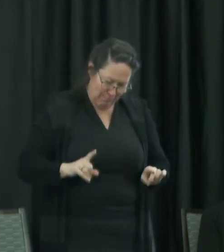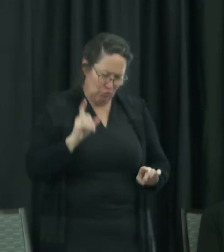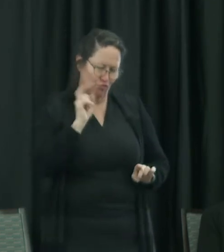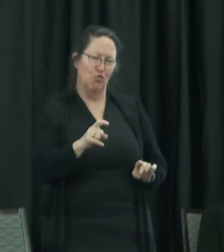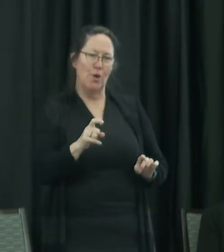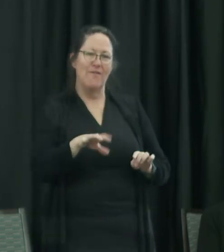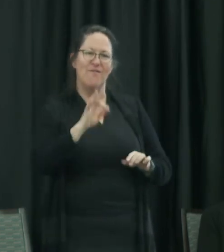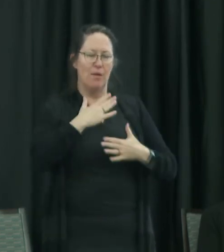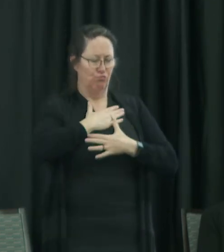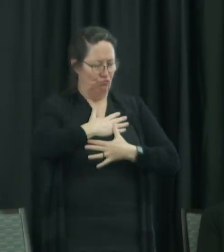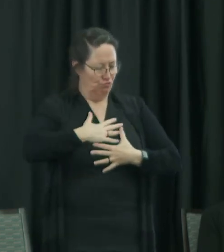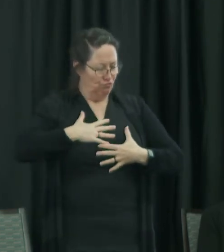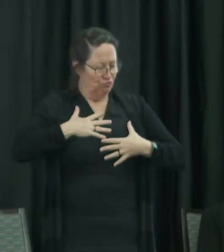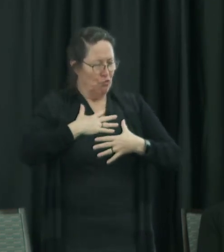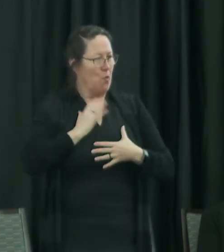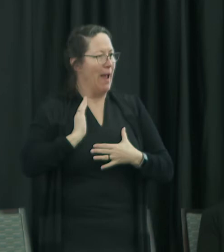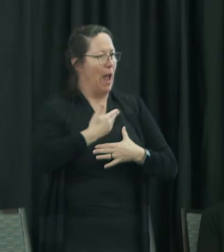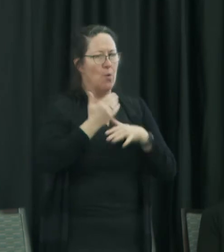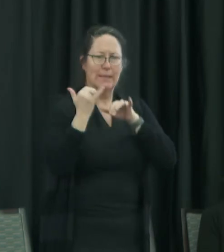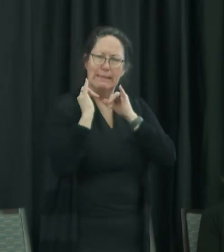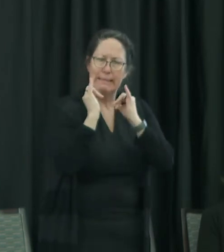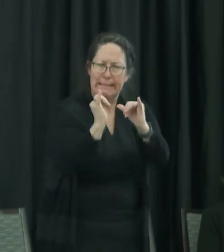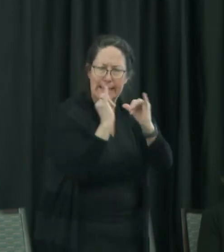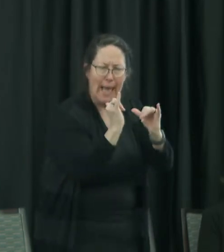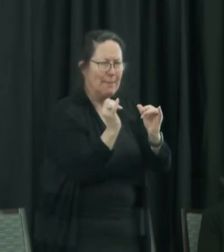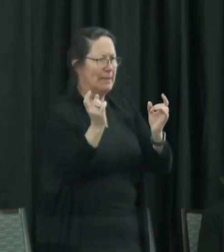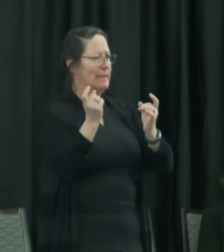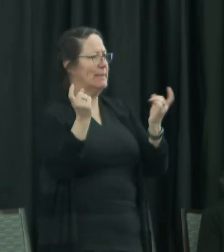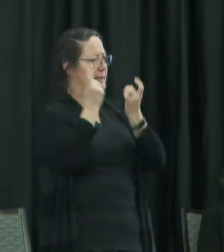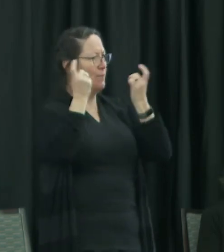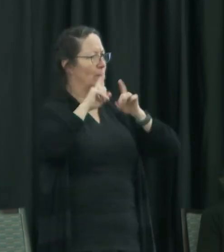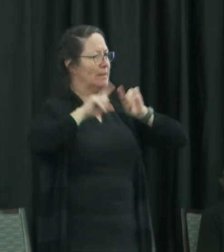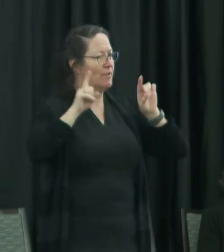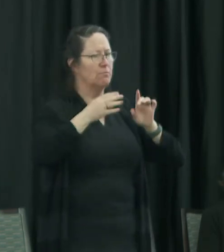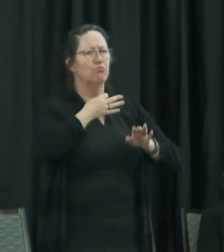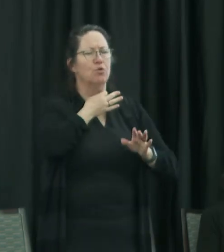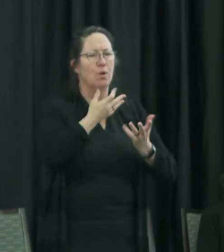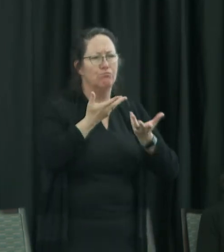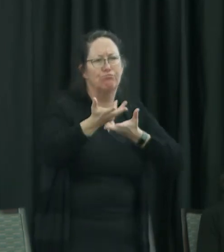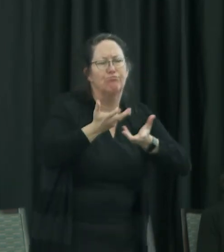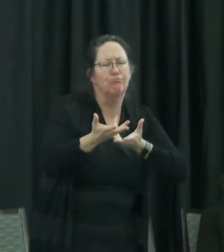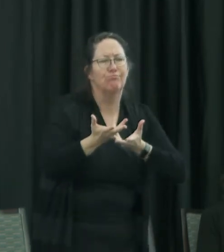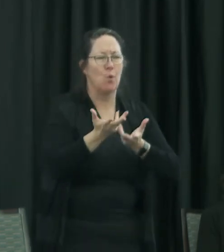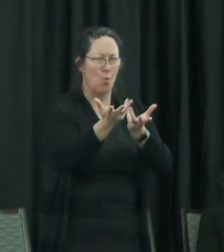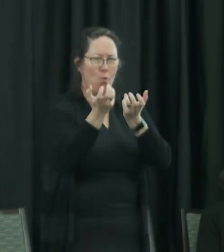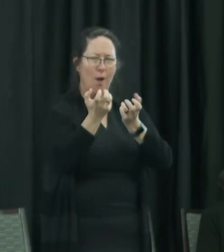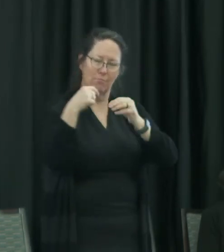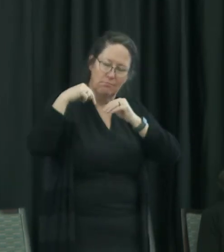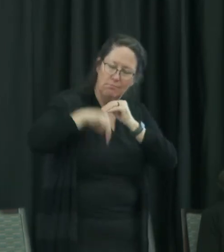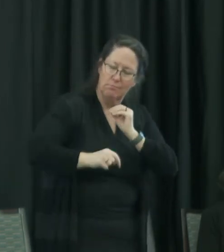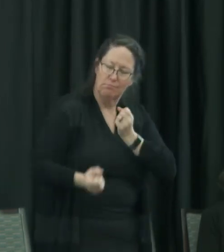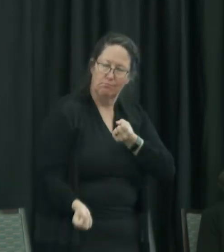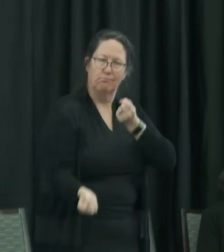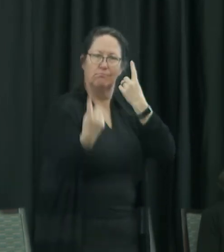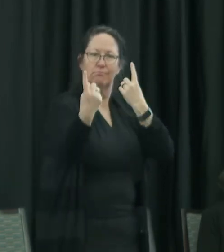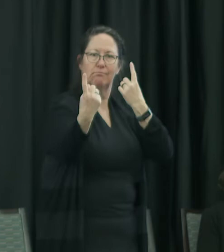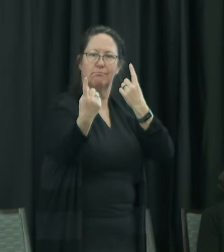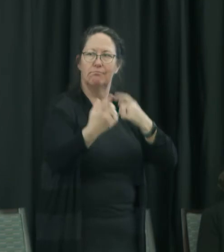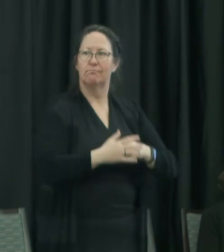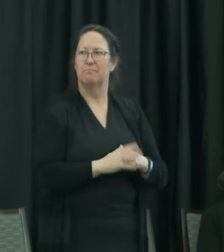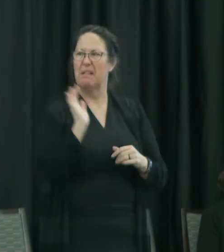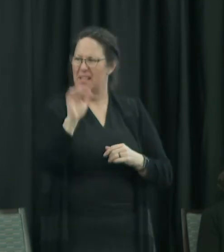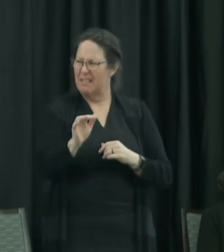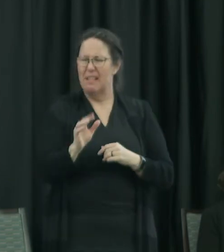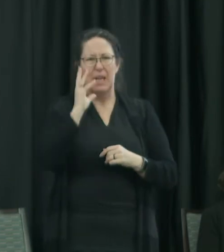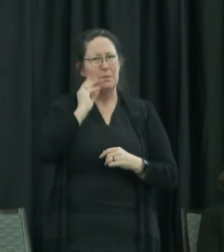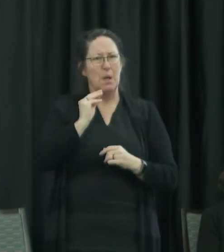find enjoyment from our similarities and celebrate our differences with curiosity and a desire for deeper understanding. That